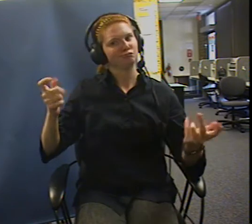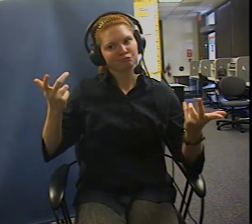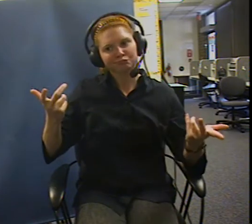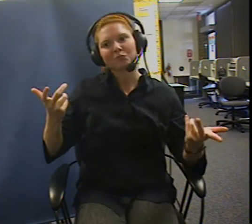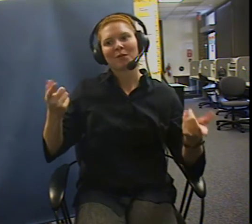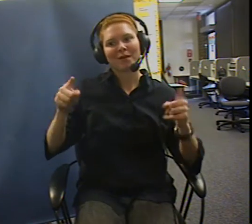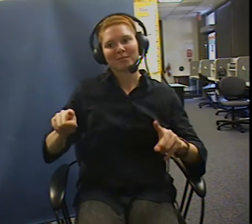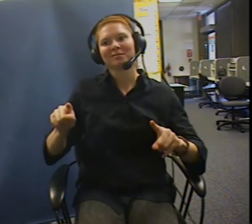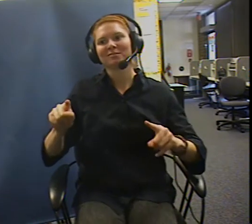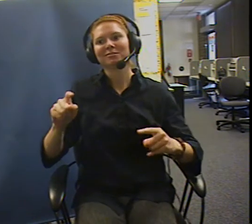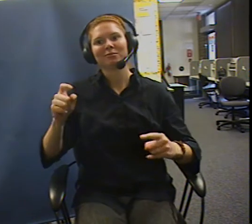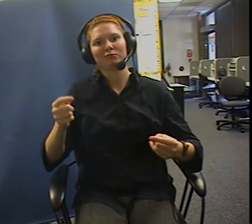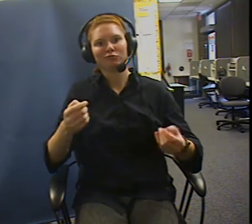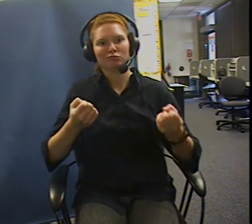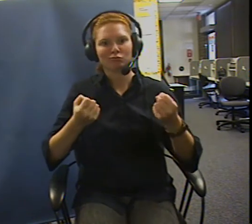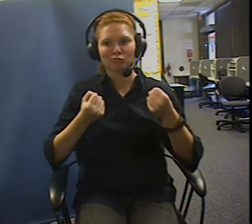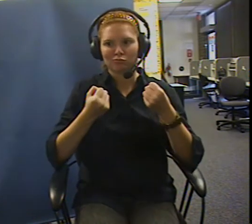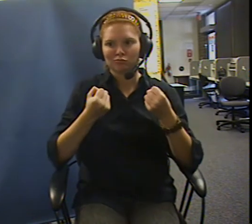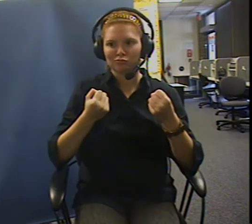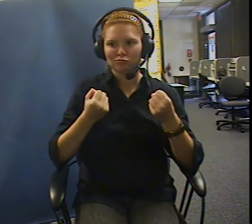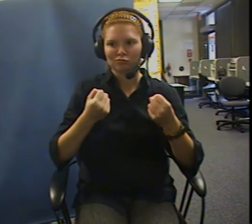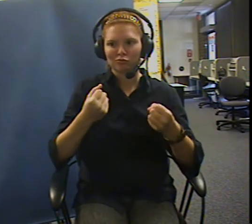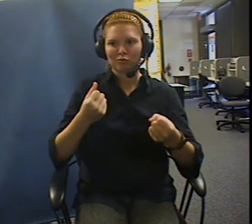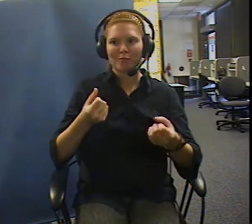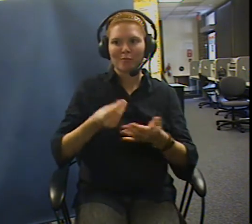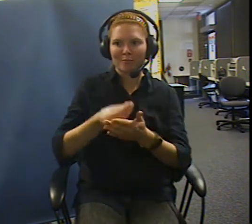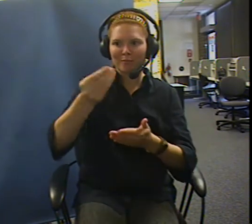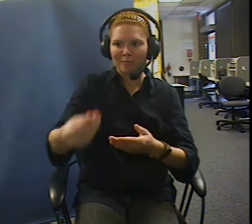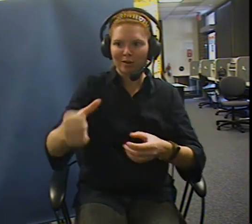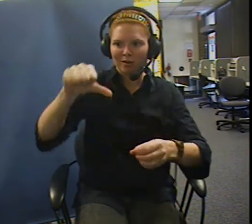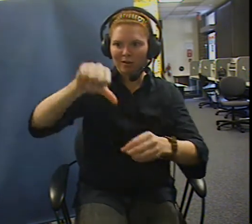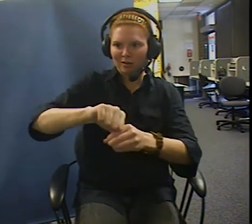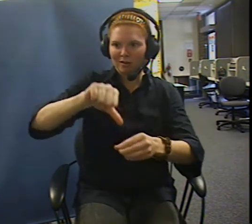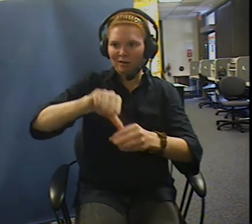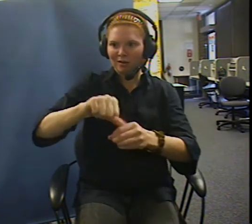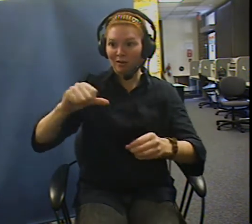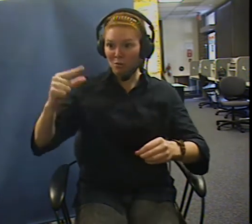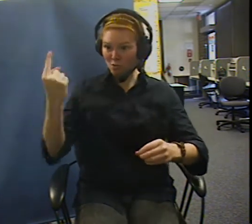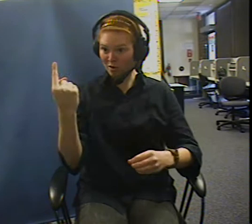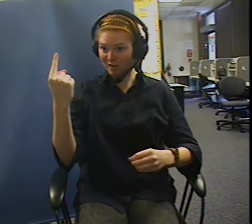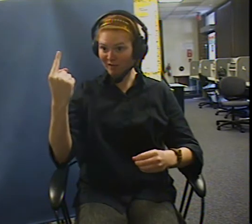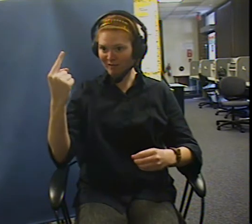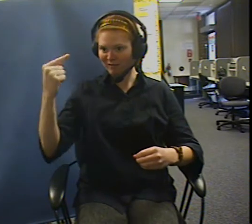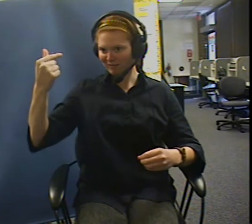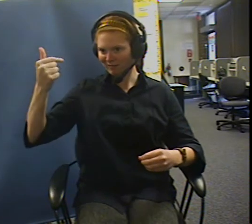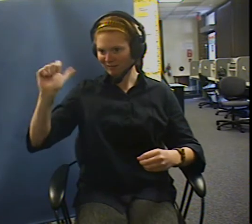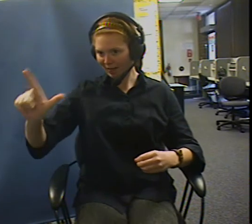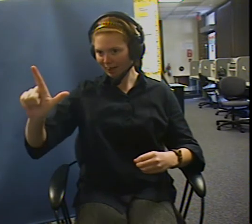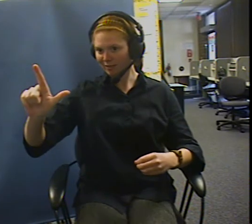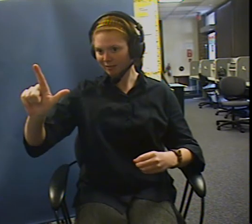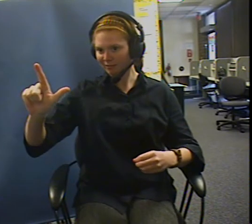That tax was allocated to new road building, so that there was a huge pool of money to build new